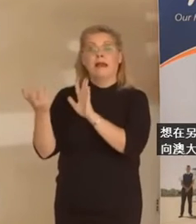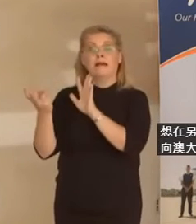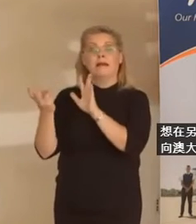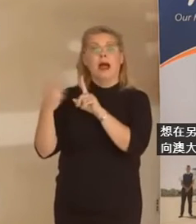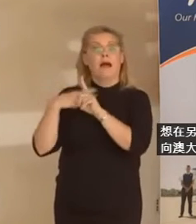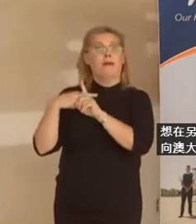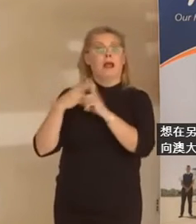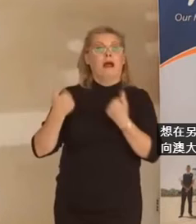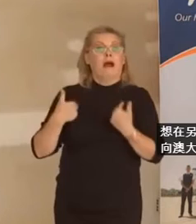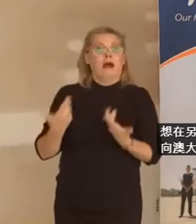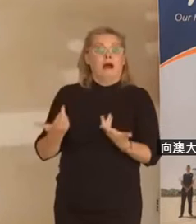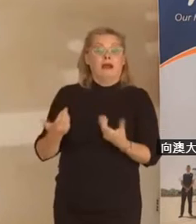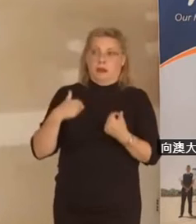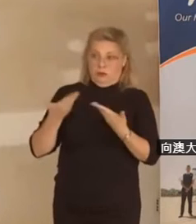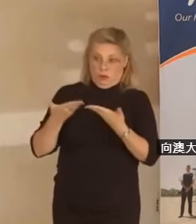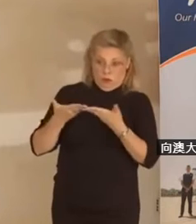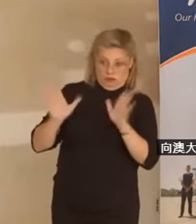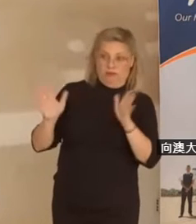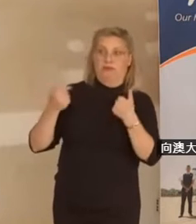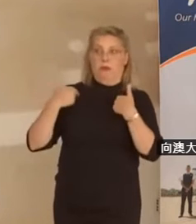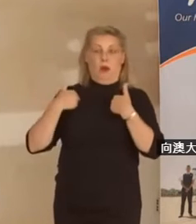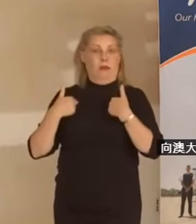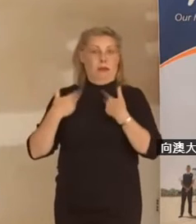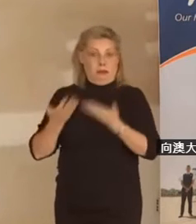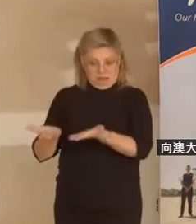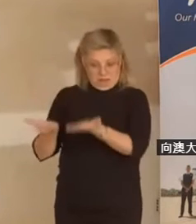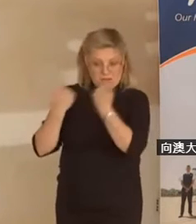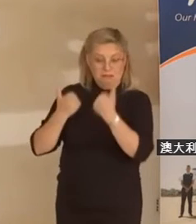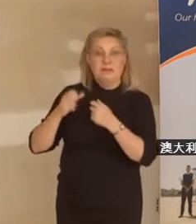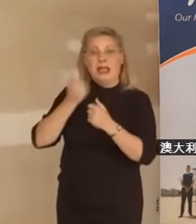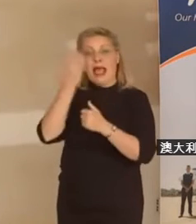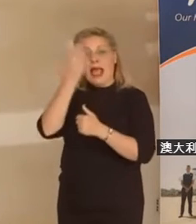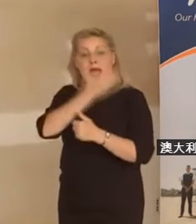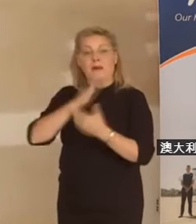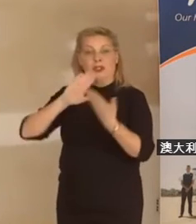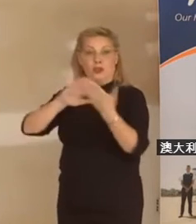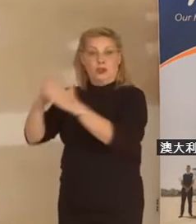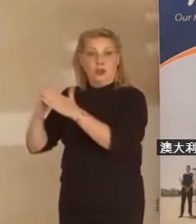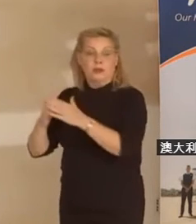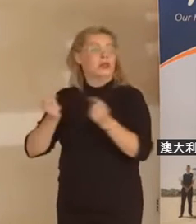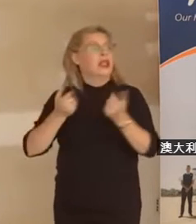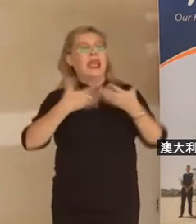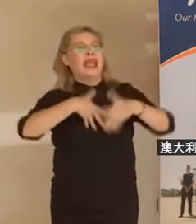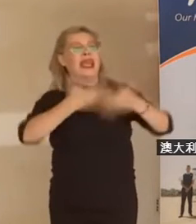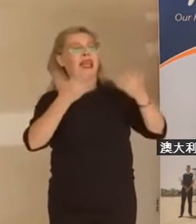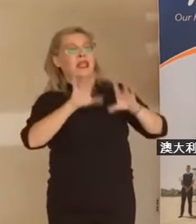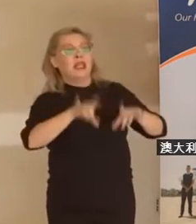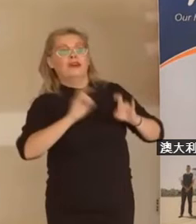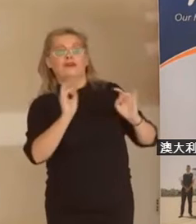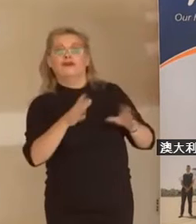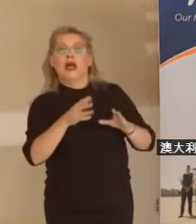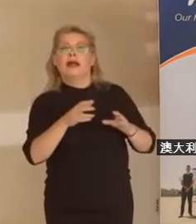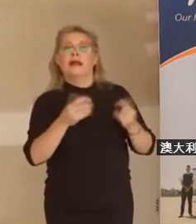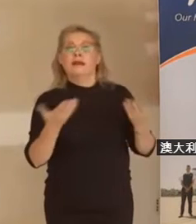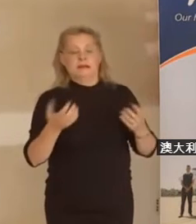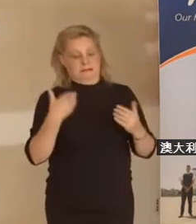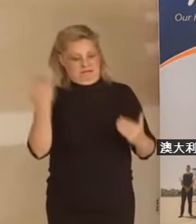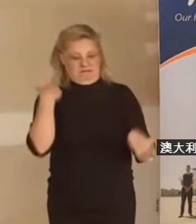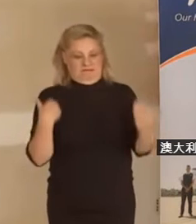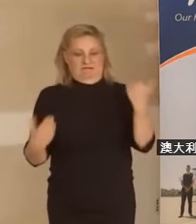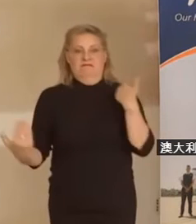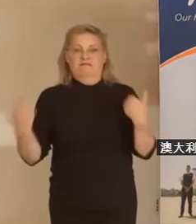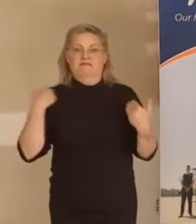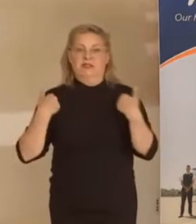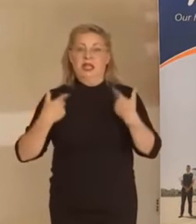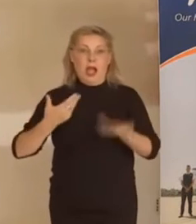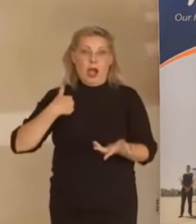we're open for business to Indigenous Australians and every other Australian. That's what Jobs Plus is all about. I want to see more